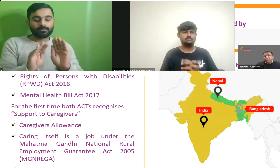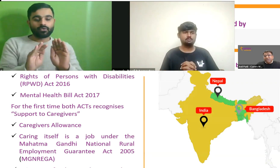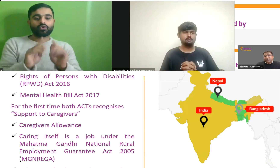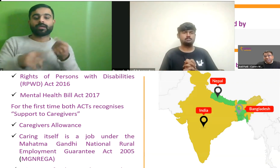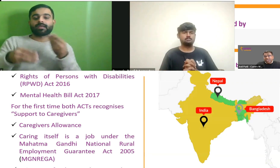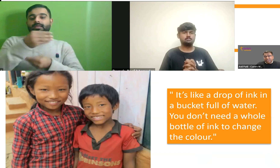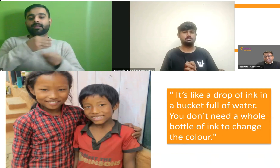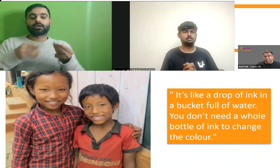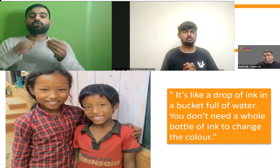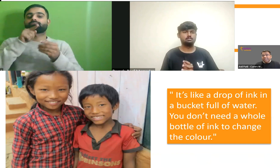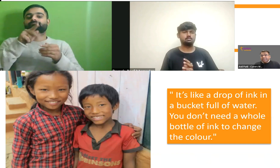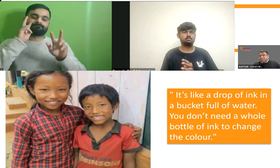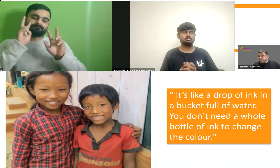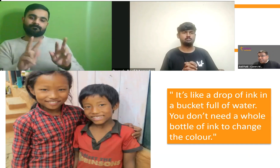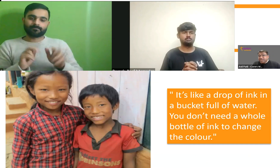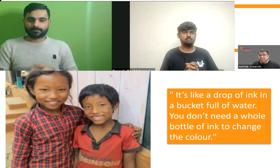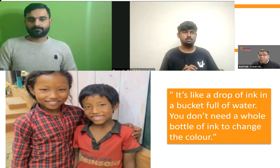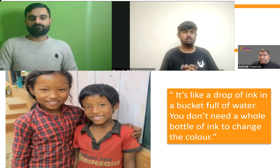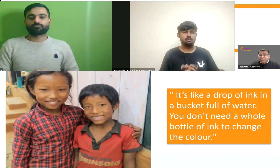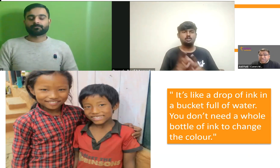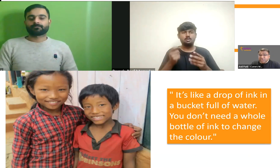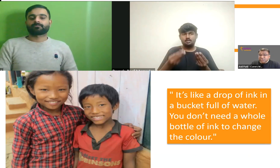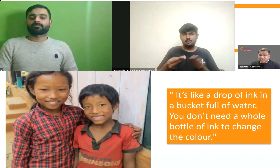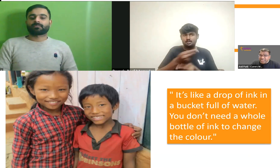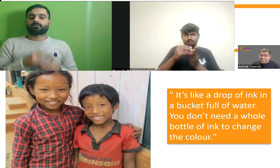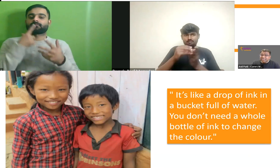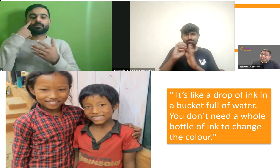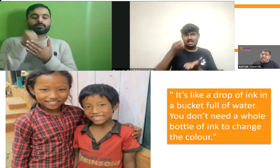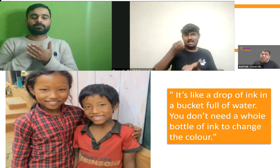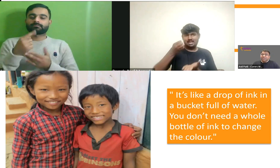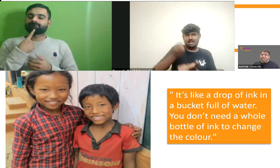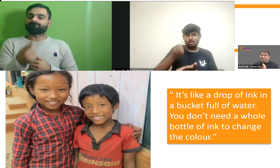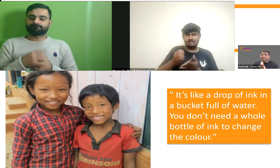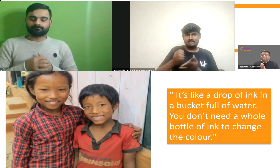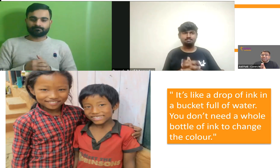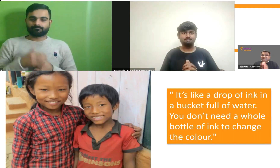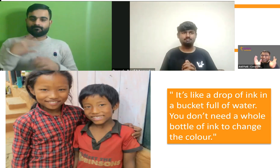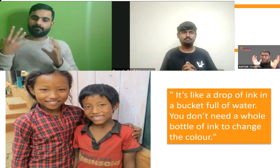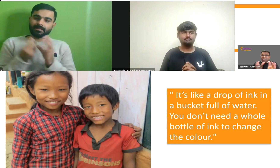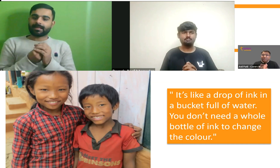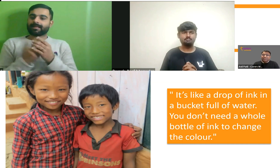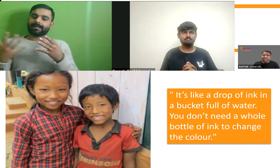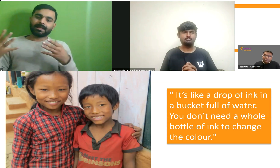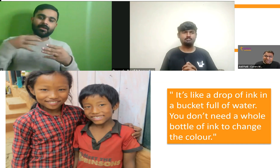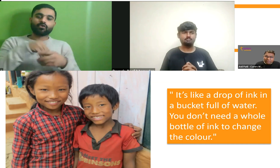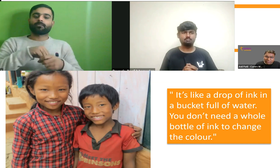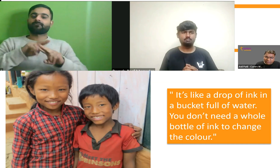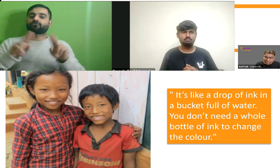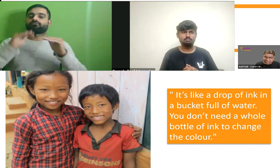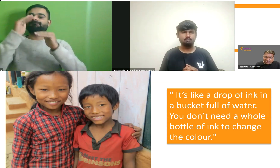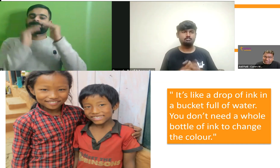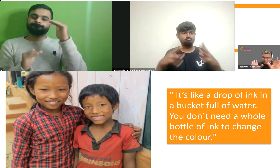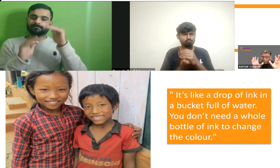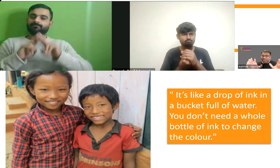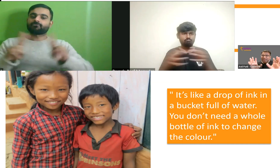economic empowerment of carers. So friends, what I'm trying to say is our intervention is like a drop of ink in a bucket full